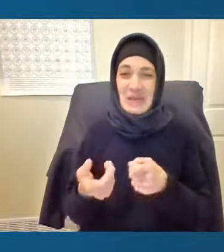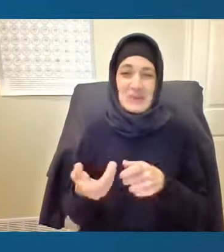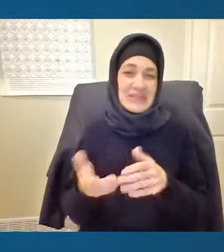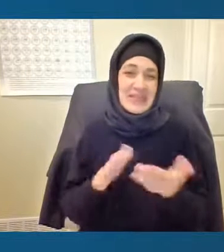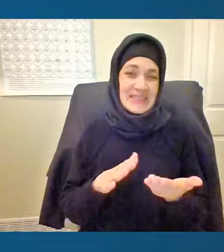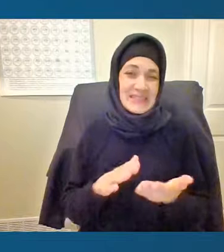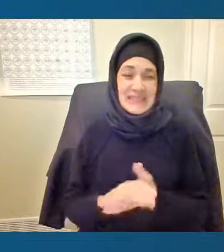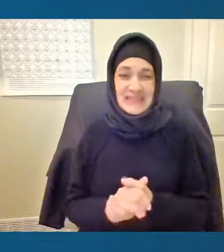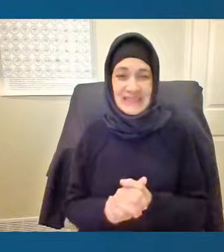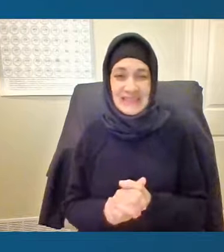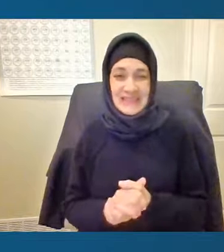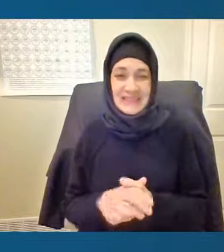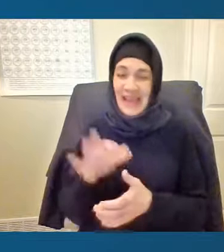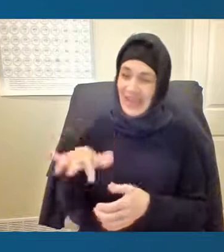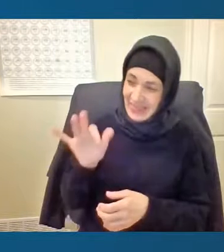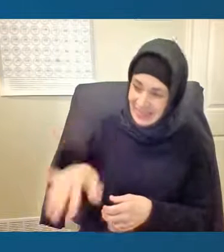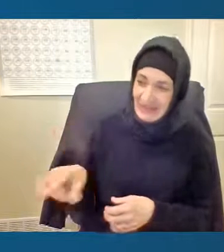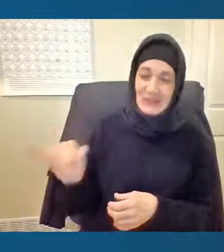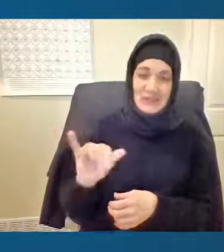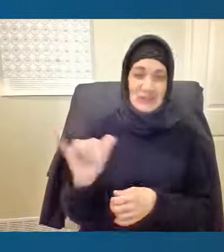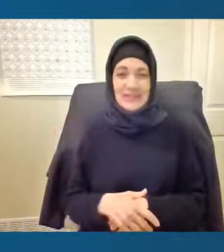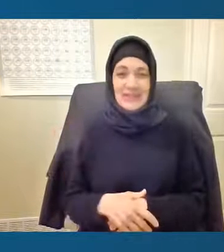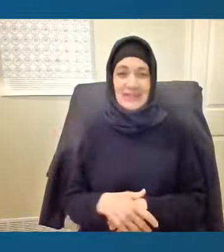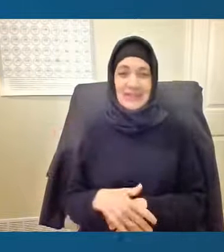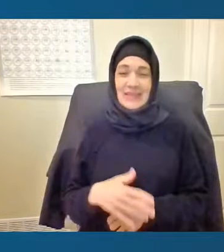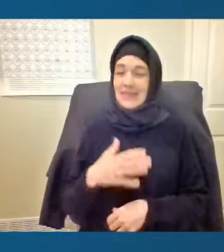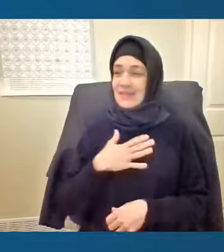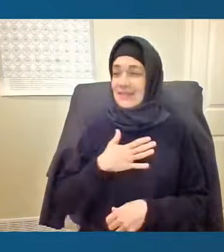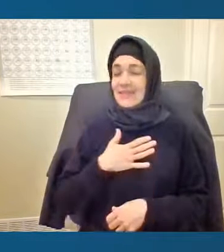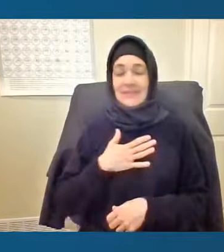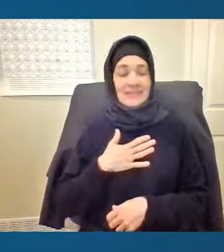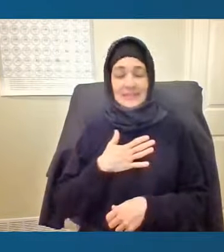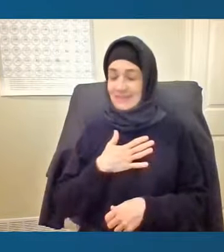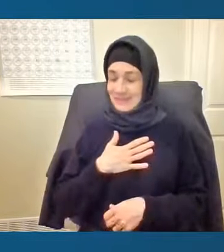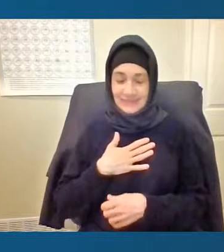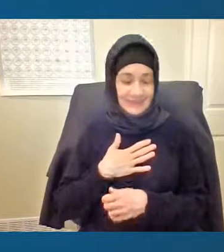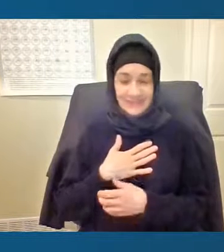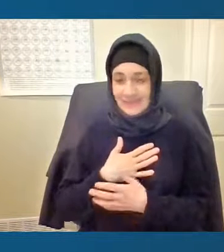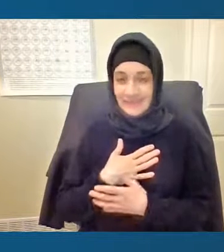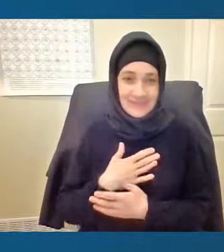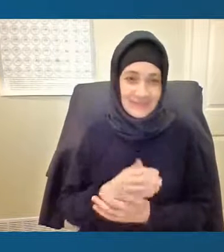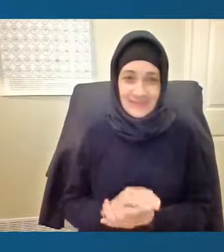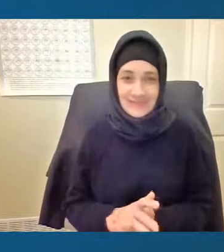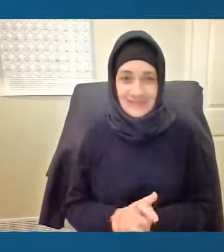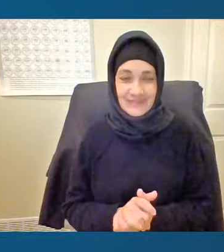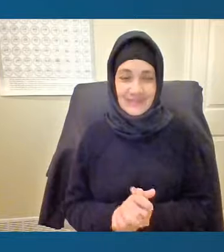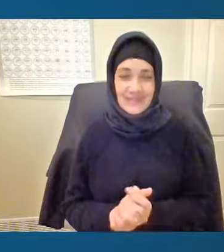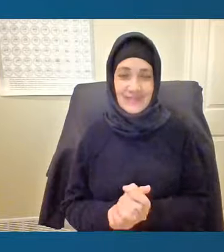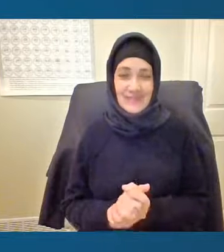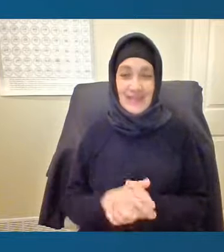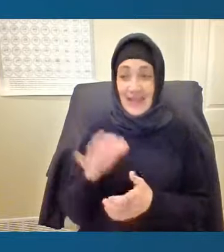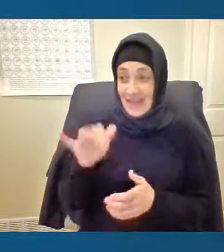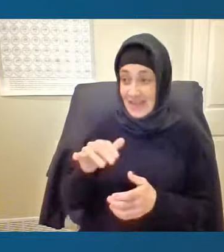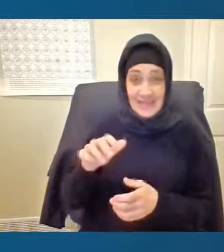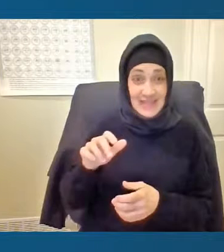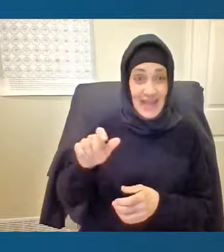Dead. And this battery is dead, man. Hasbunallah. Hasbunallah wa ni'mal wakeel. Ask her, is the volume